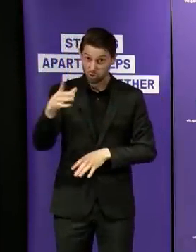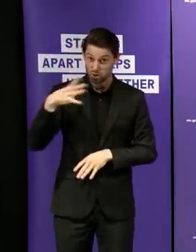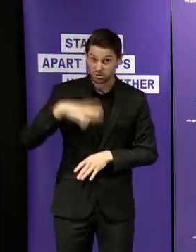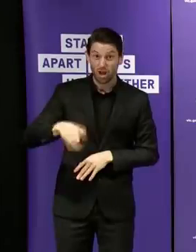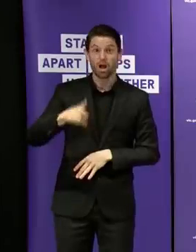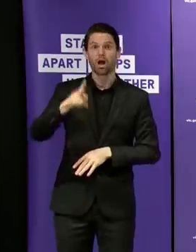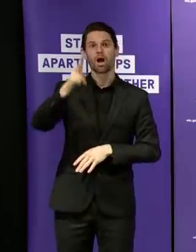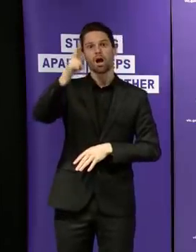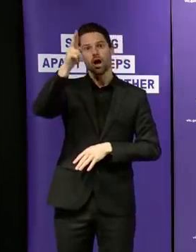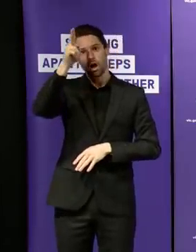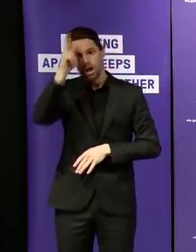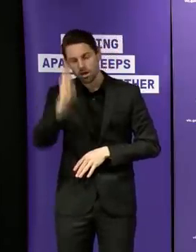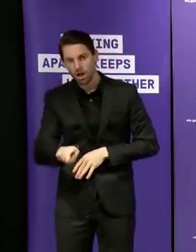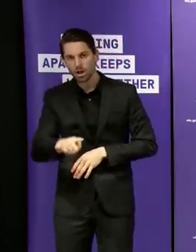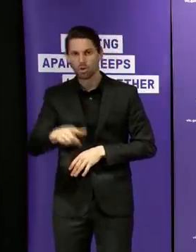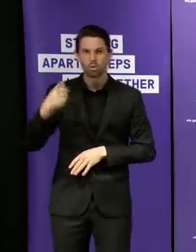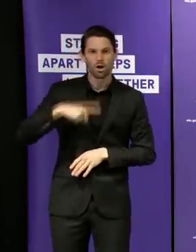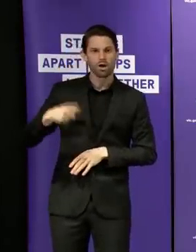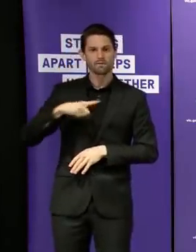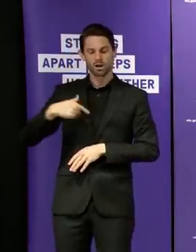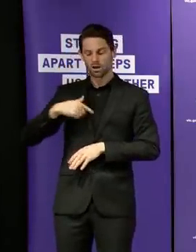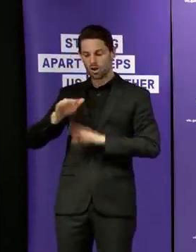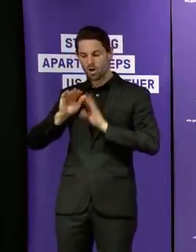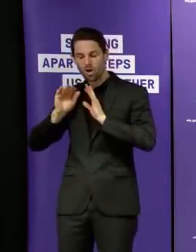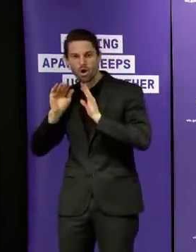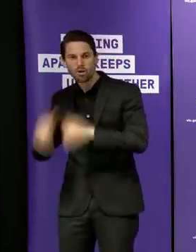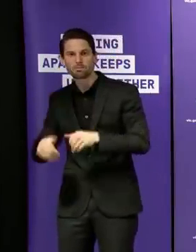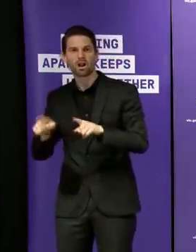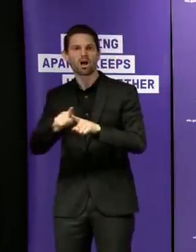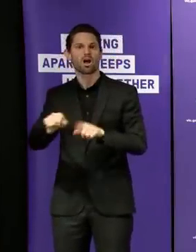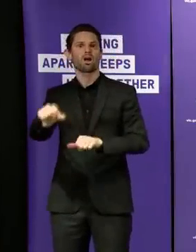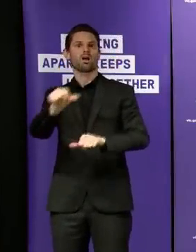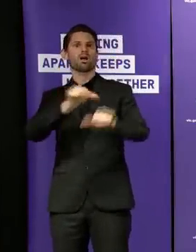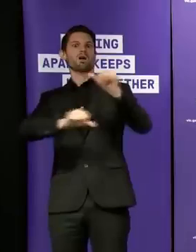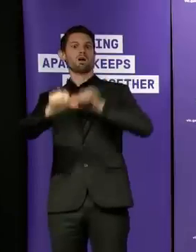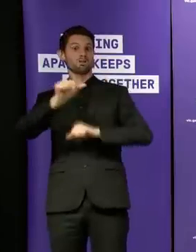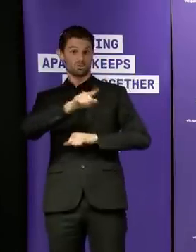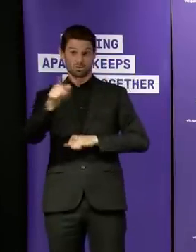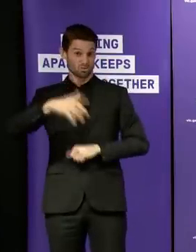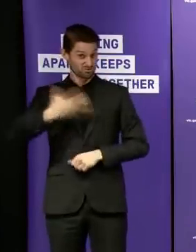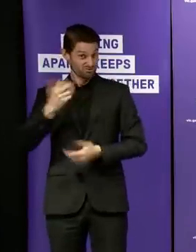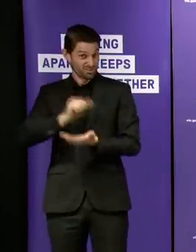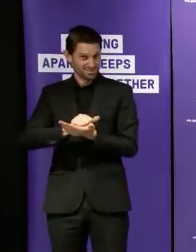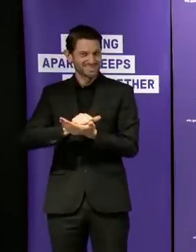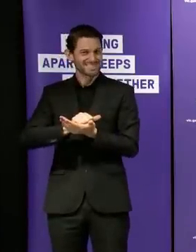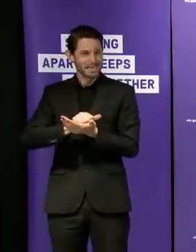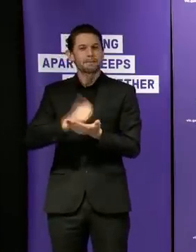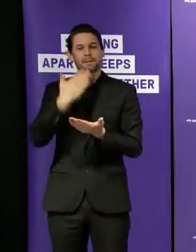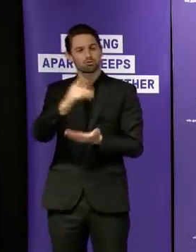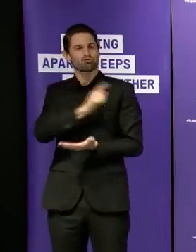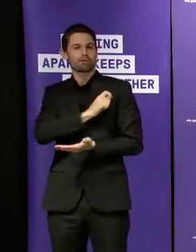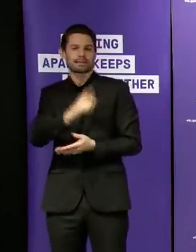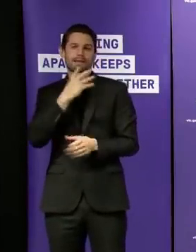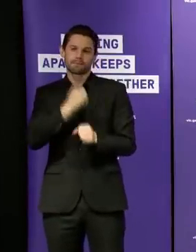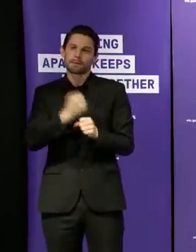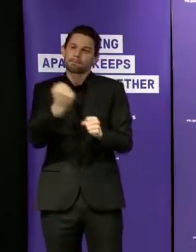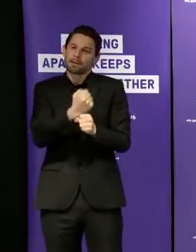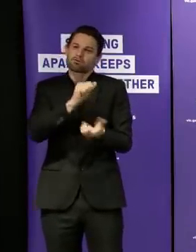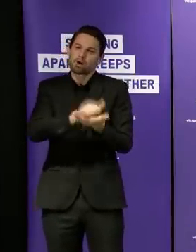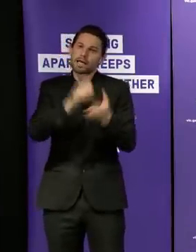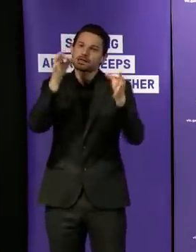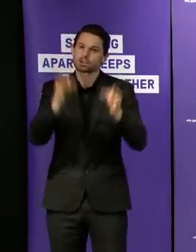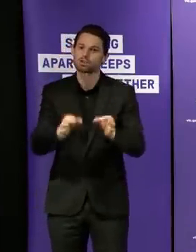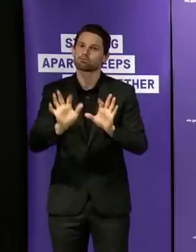again. Back where we were. There's been a lot of pain. Now's the time. Now's the time to take these